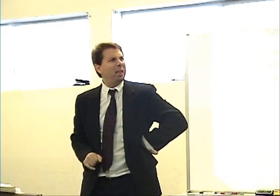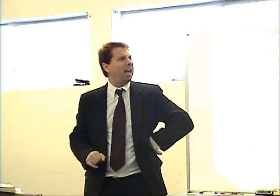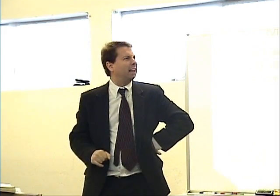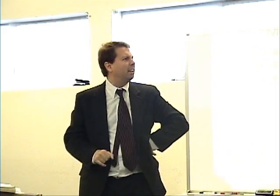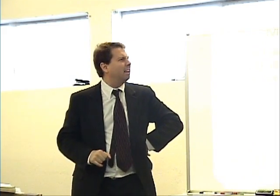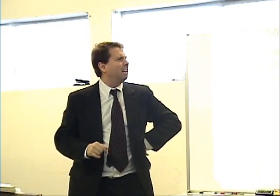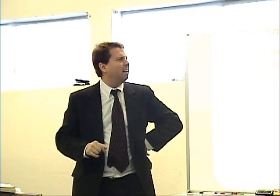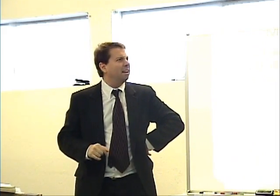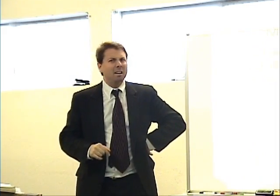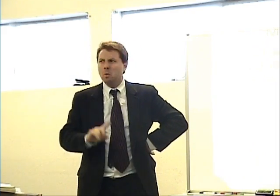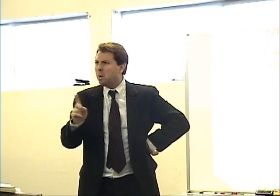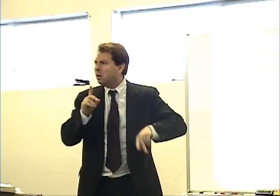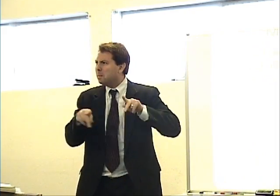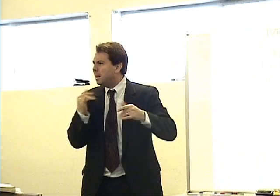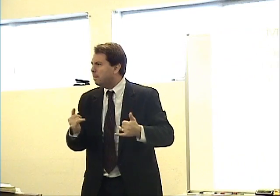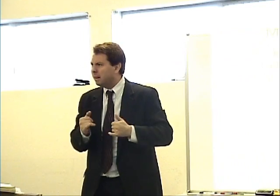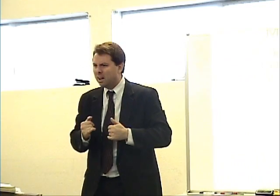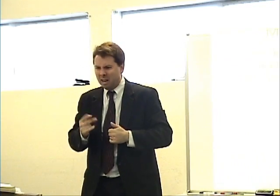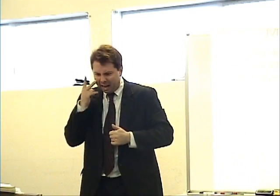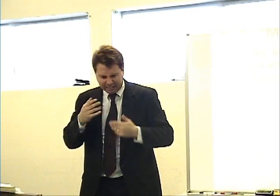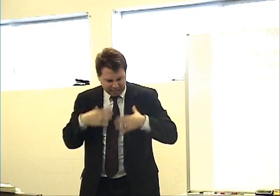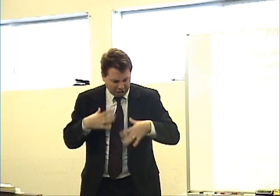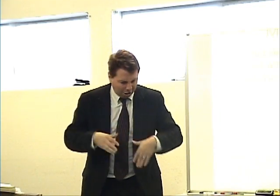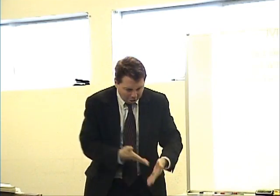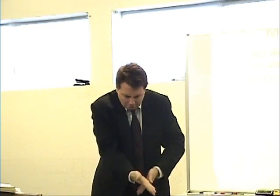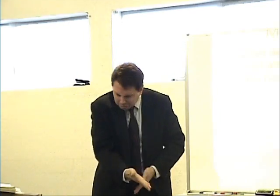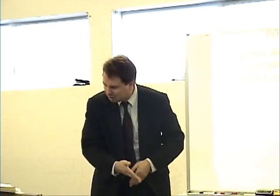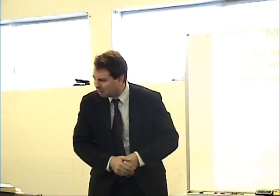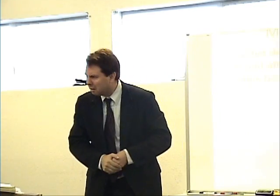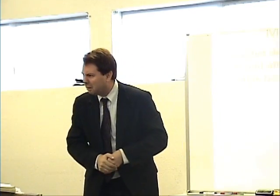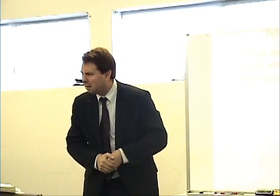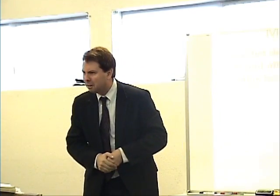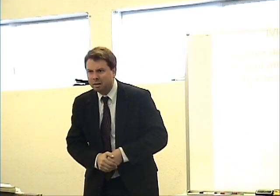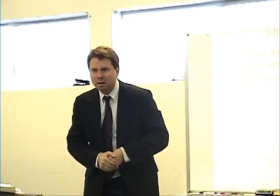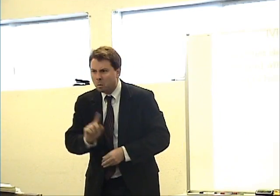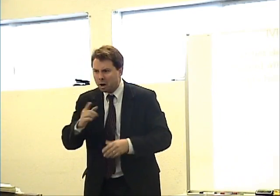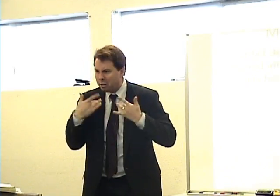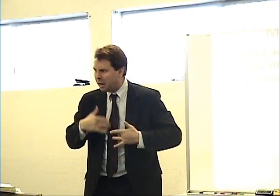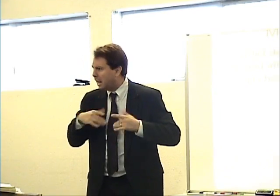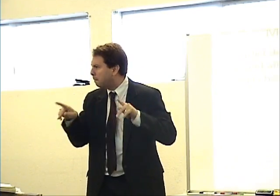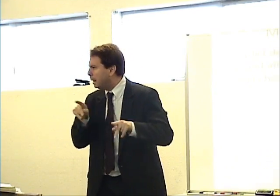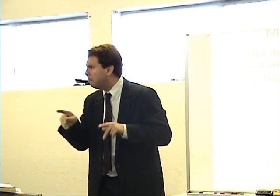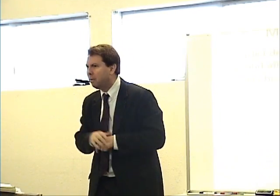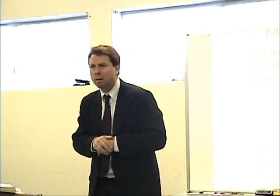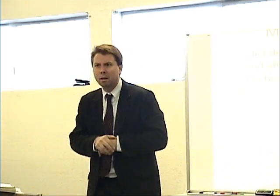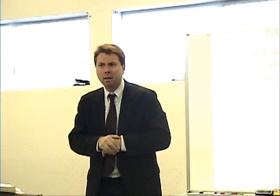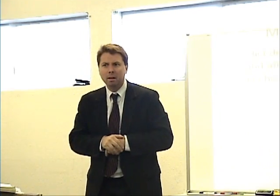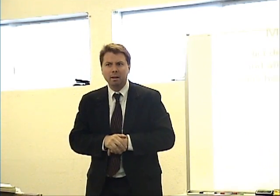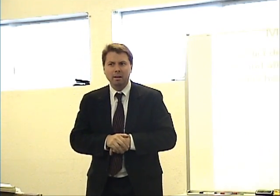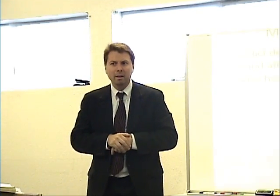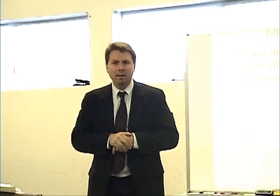that? Where are the people now? I see clothes. Where are the naked people?